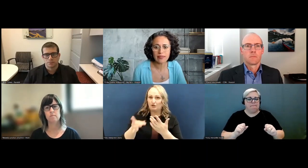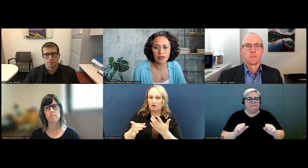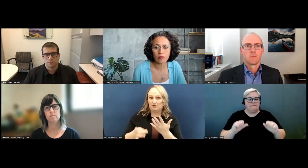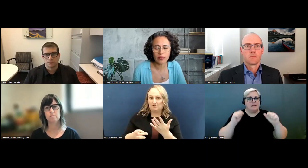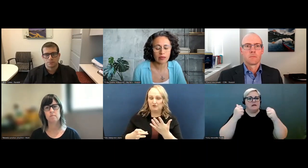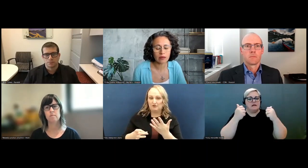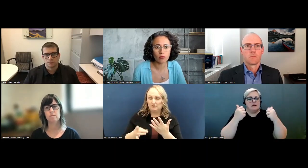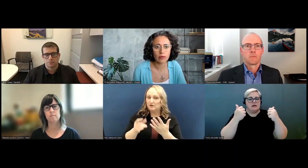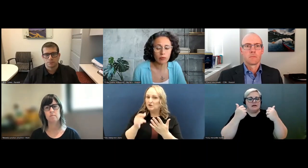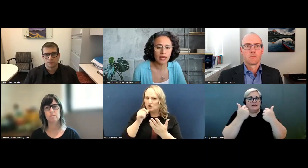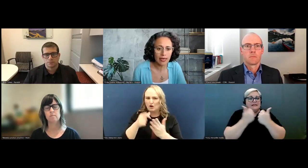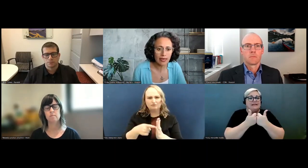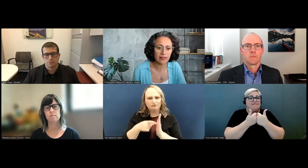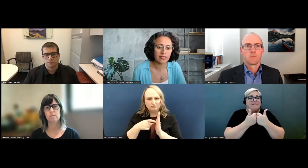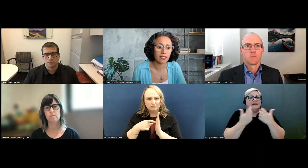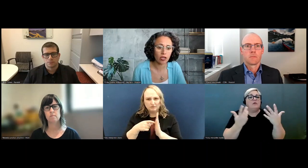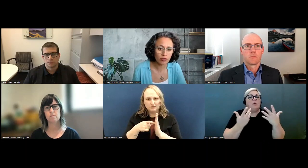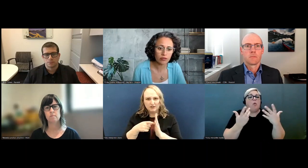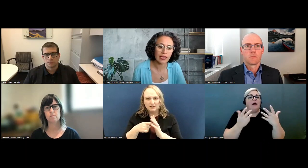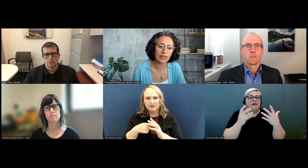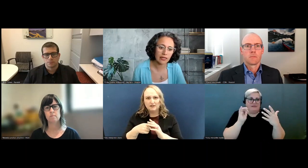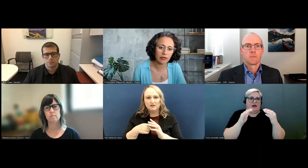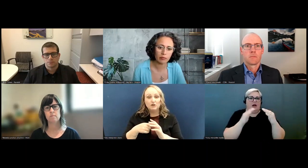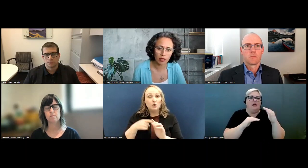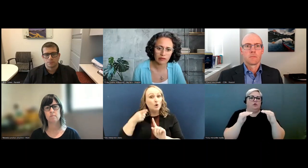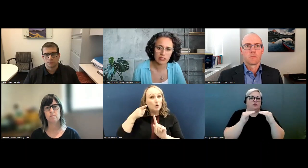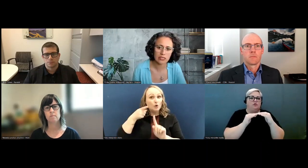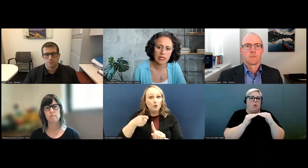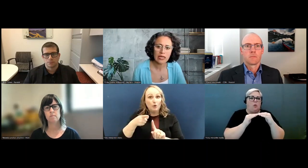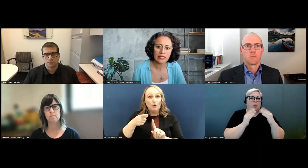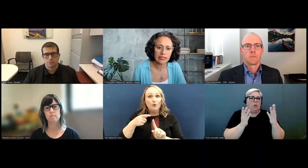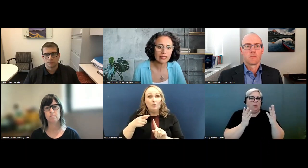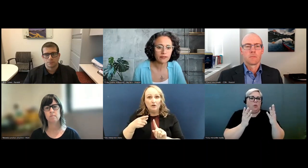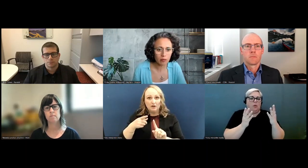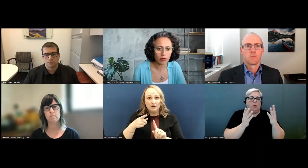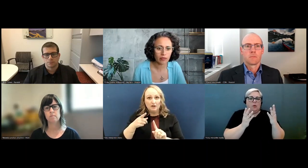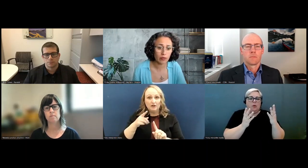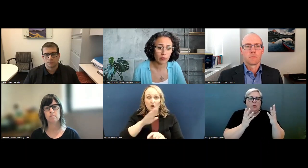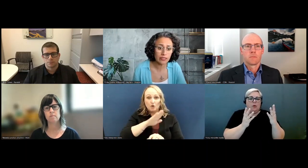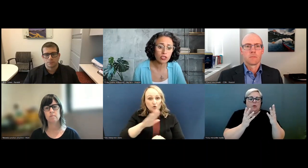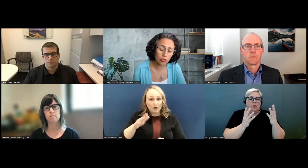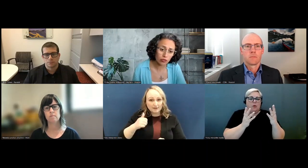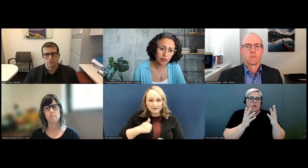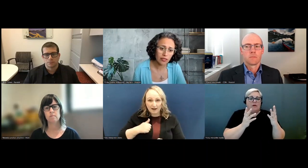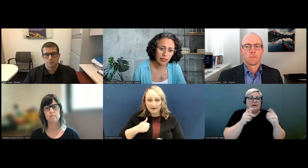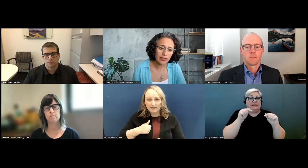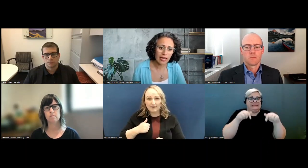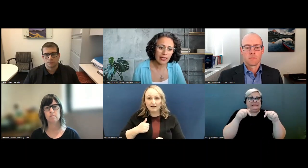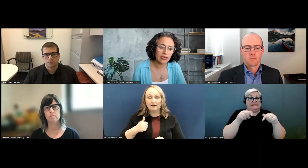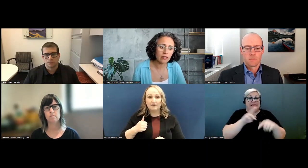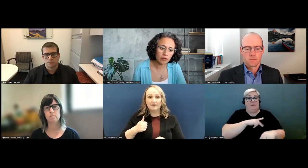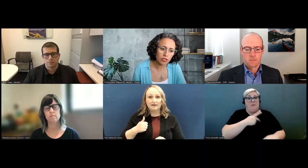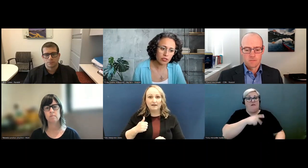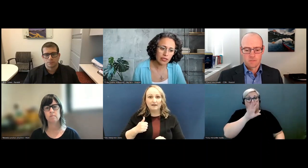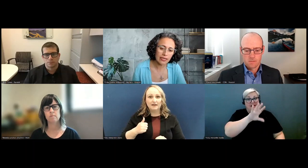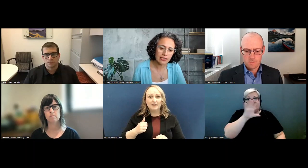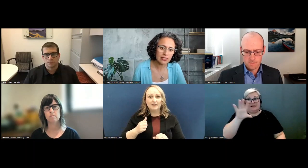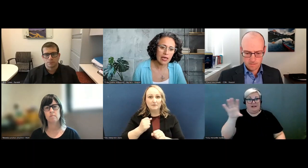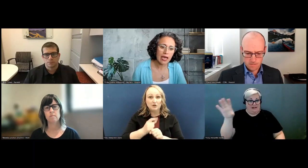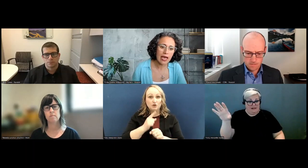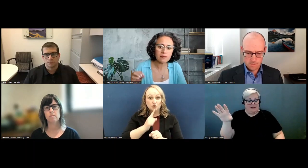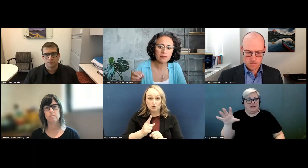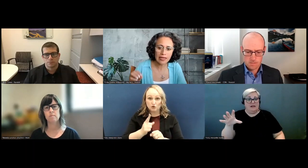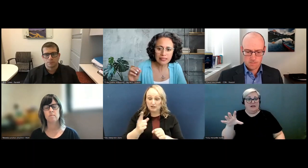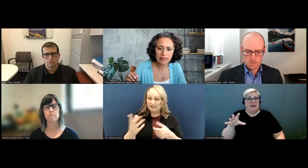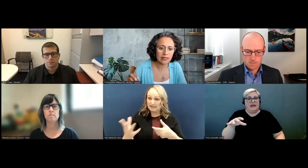is that we will have, as a country and in every province, a legal framework that will ensure that inclusion